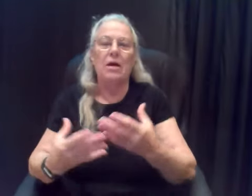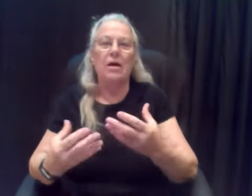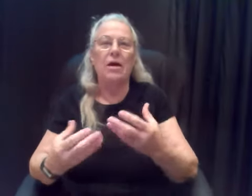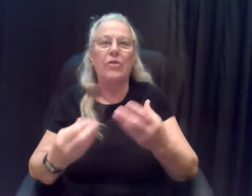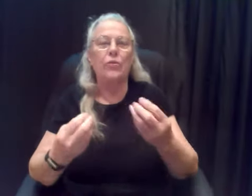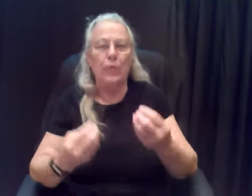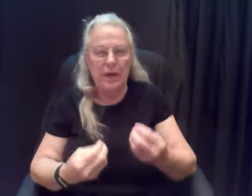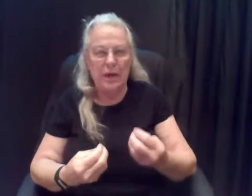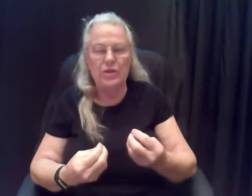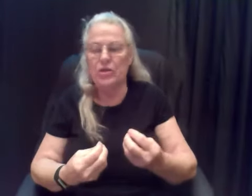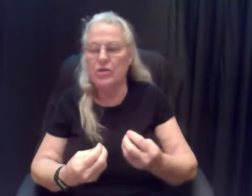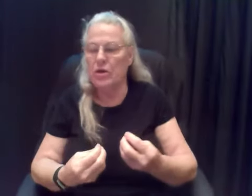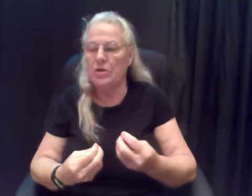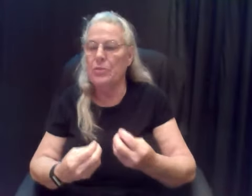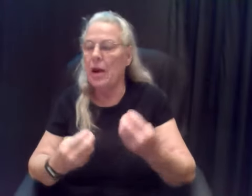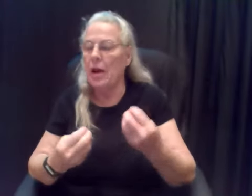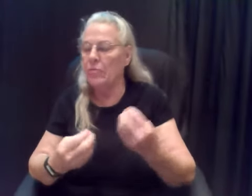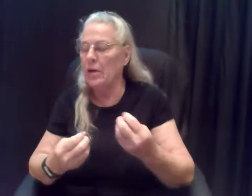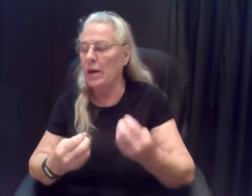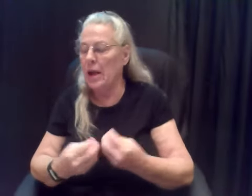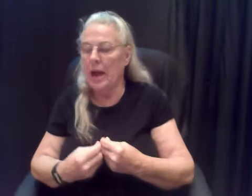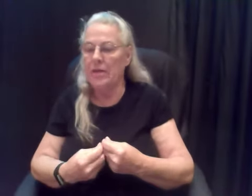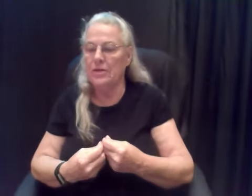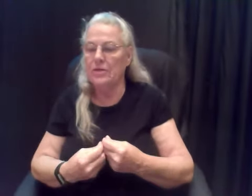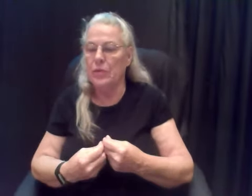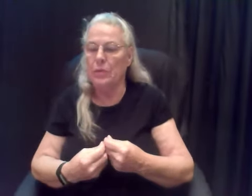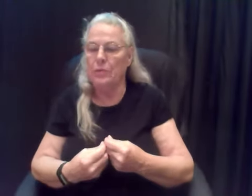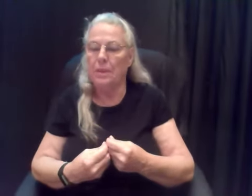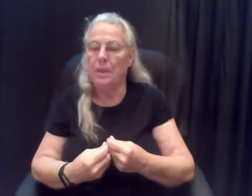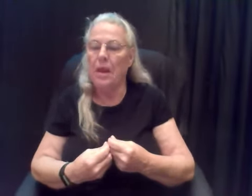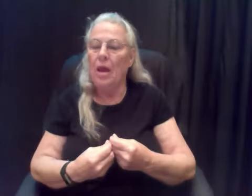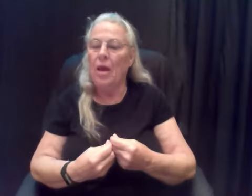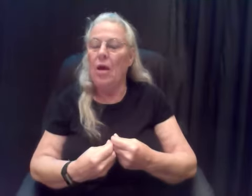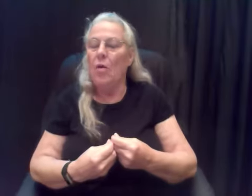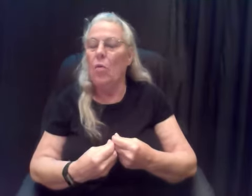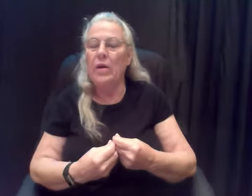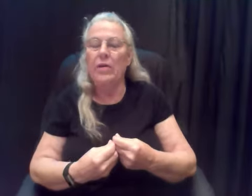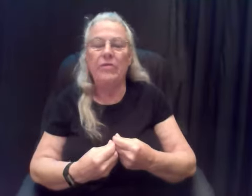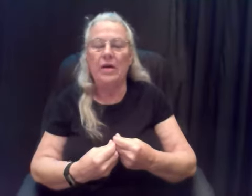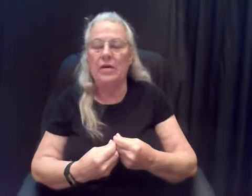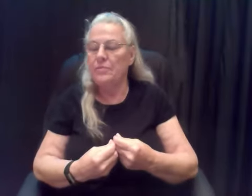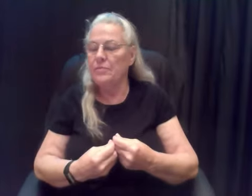other religious songs, but I really like this one. One of the